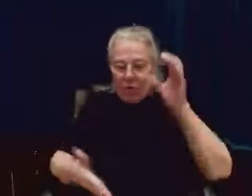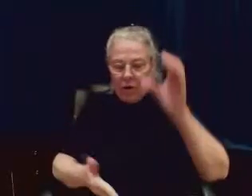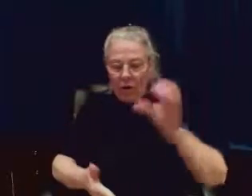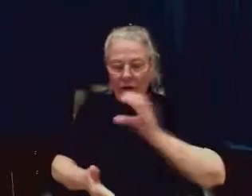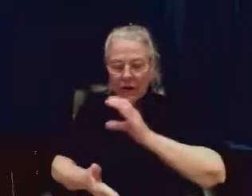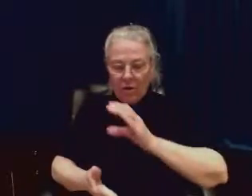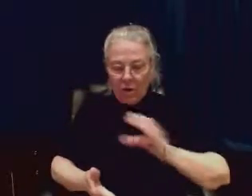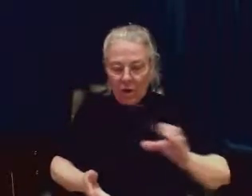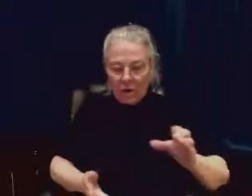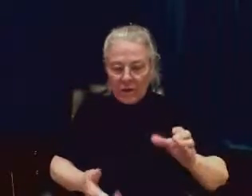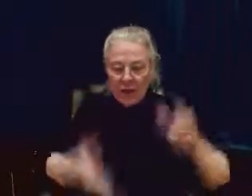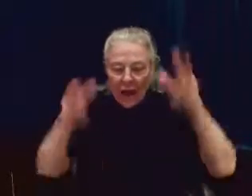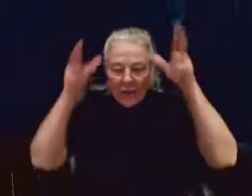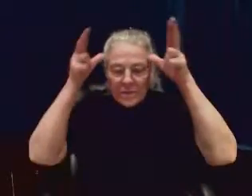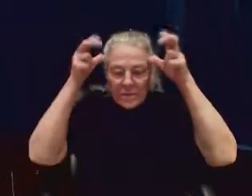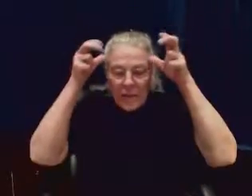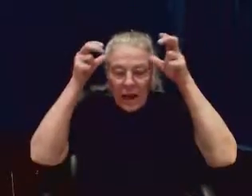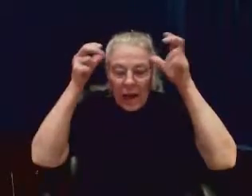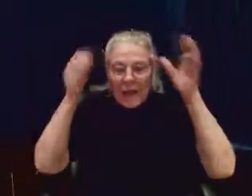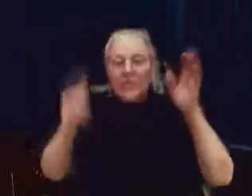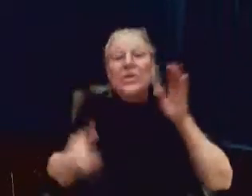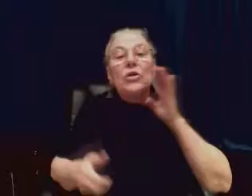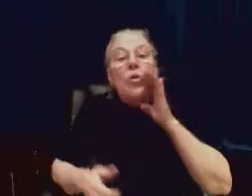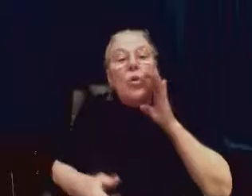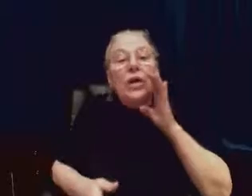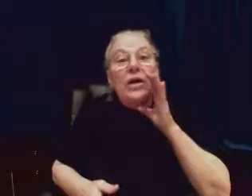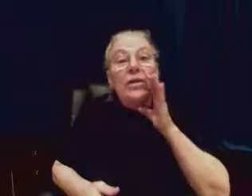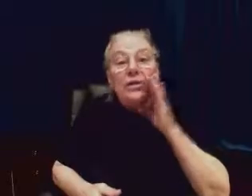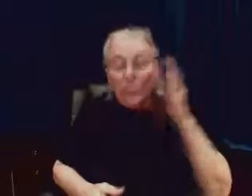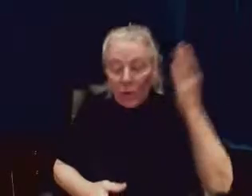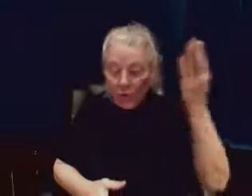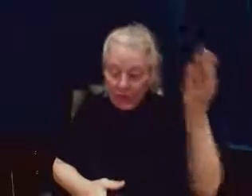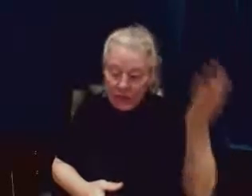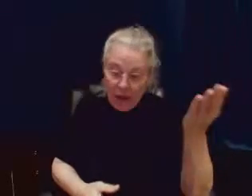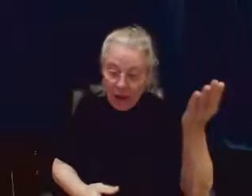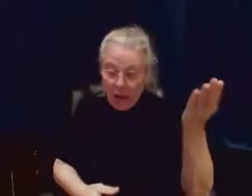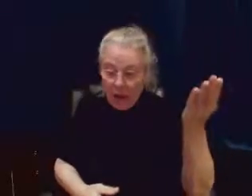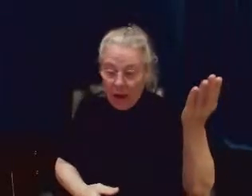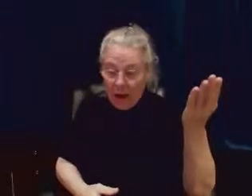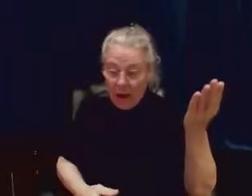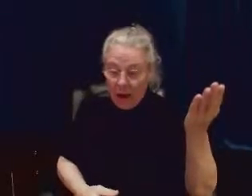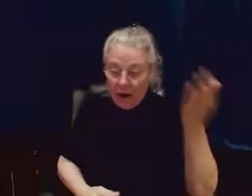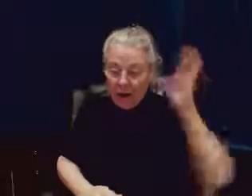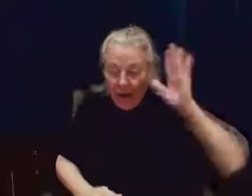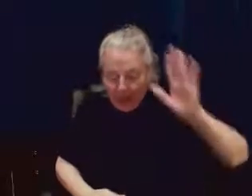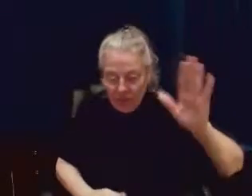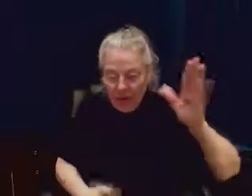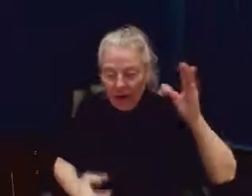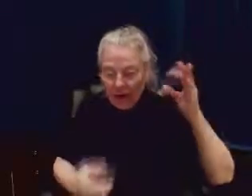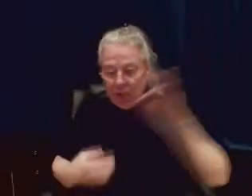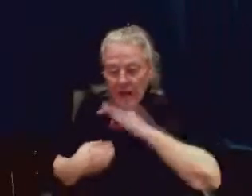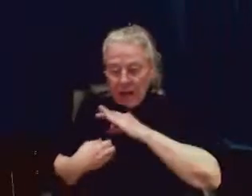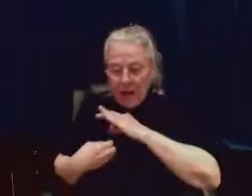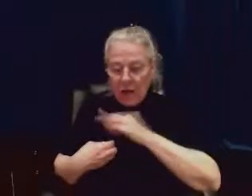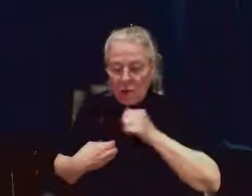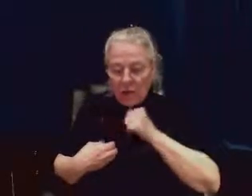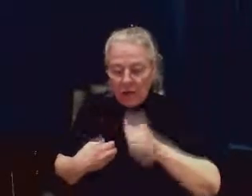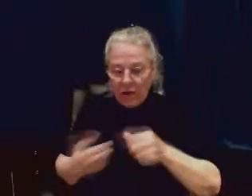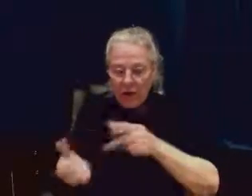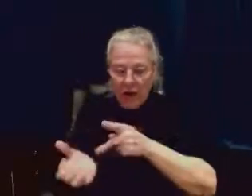before the cross, and Satan whispered there, thy gain will